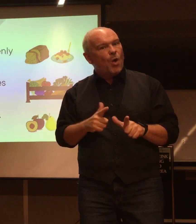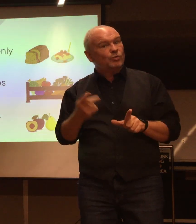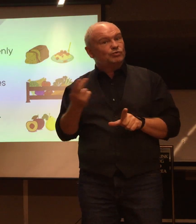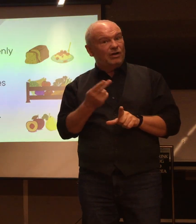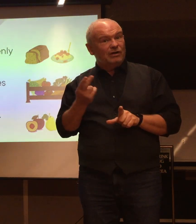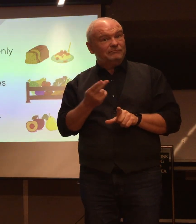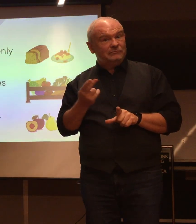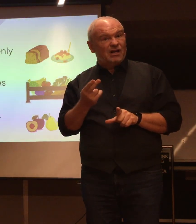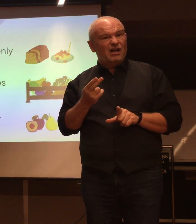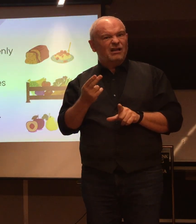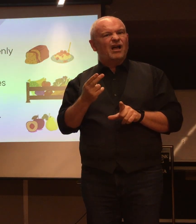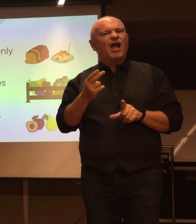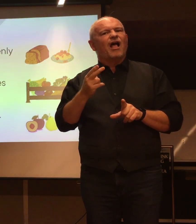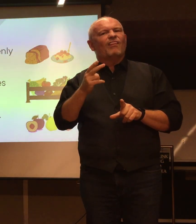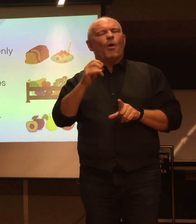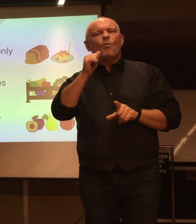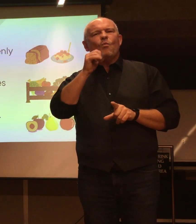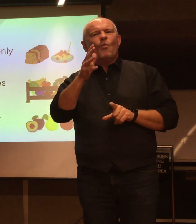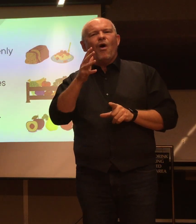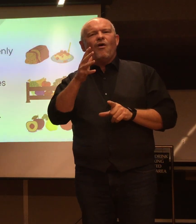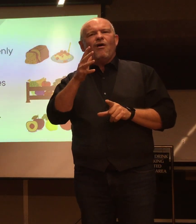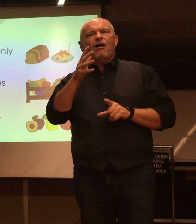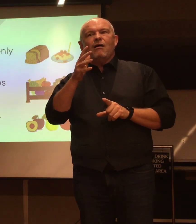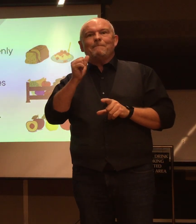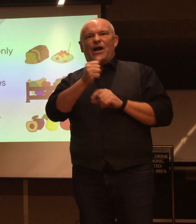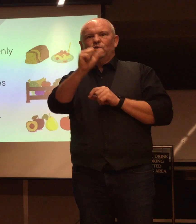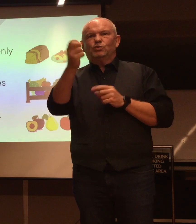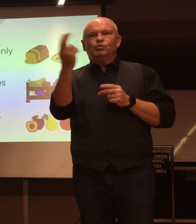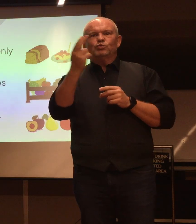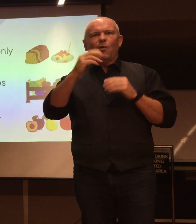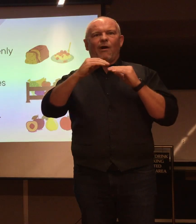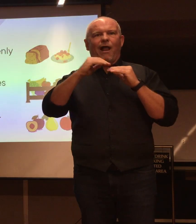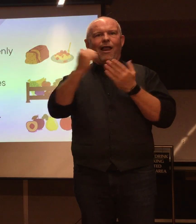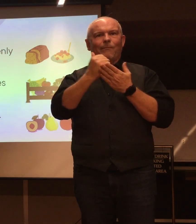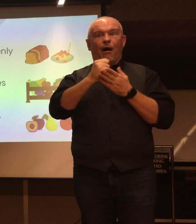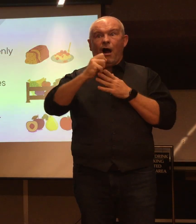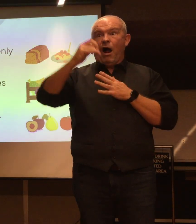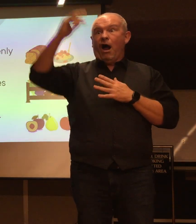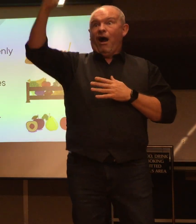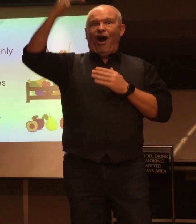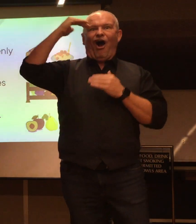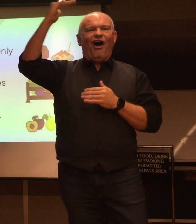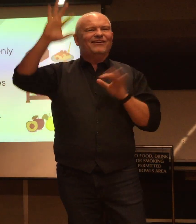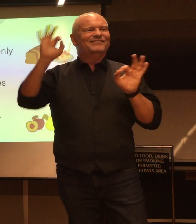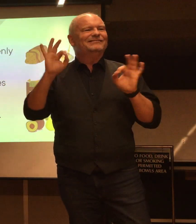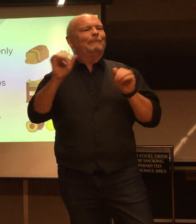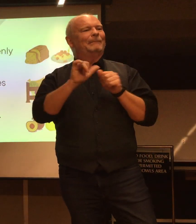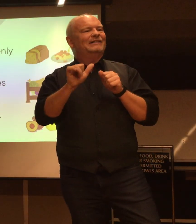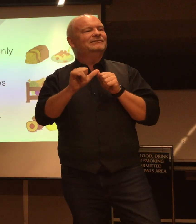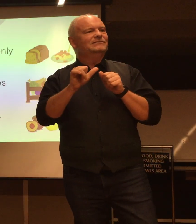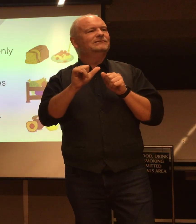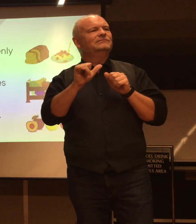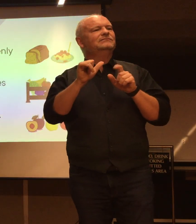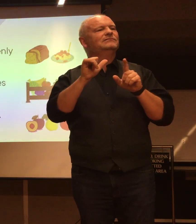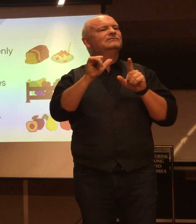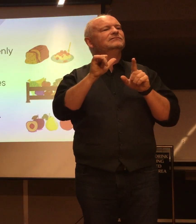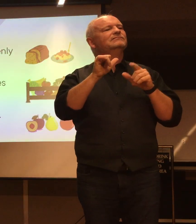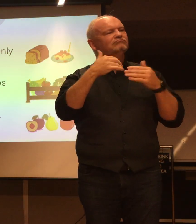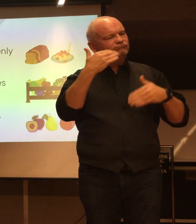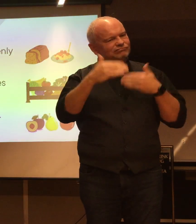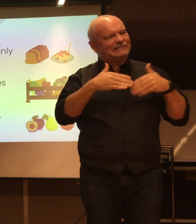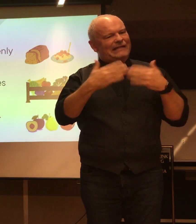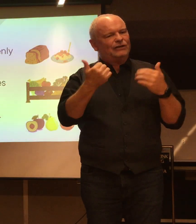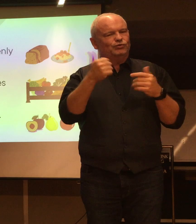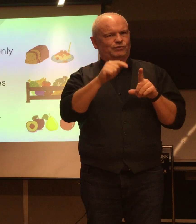sugar, so they just won't spike your blood sugars as quickly. So it's better over the course of